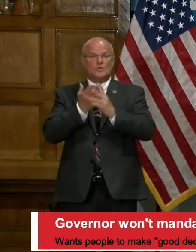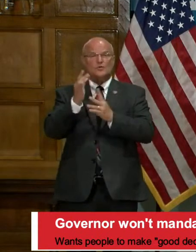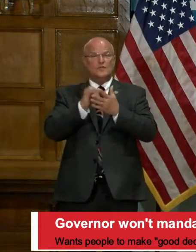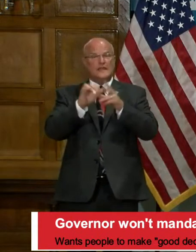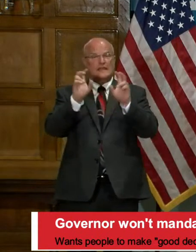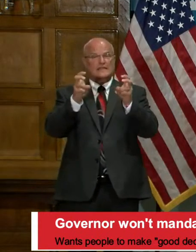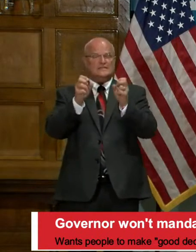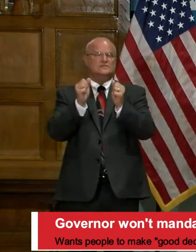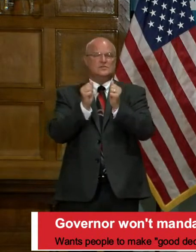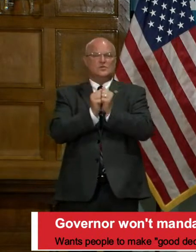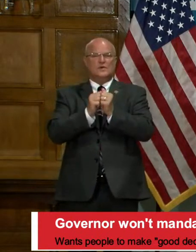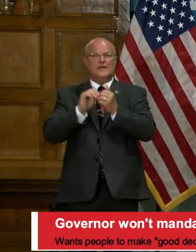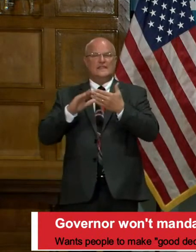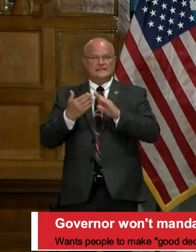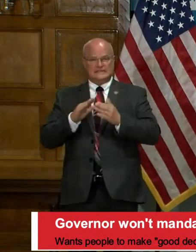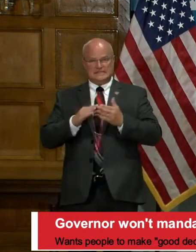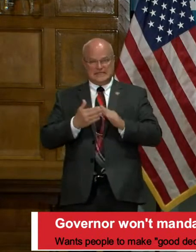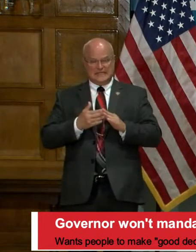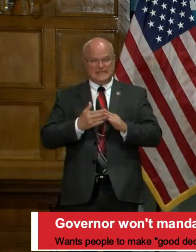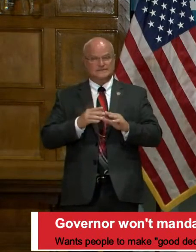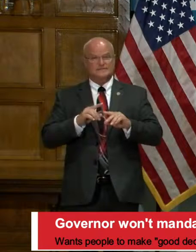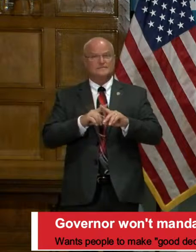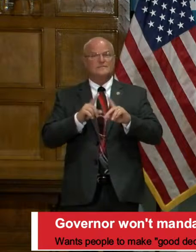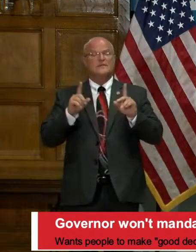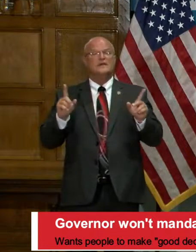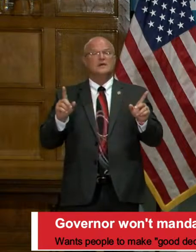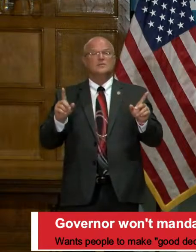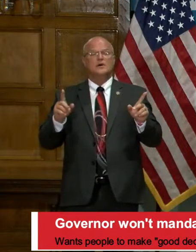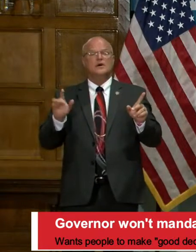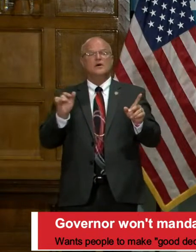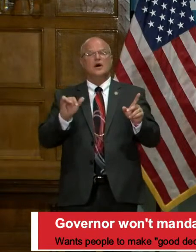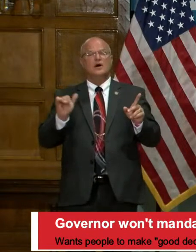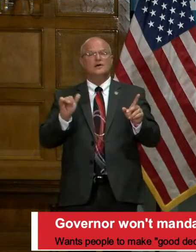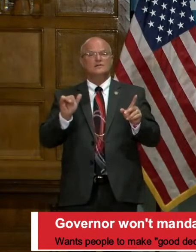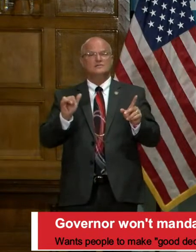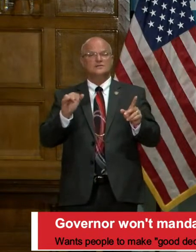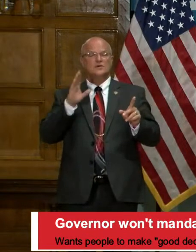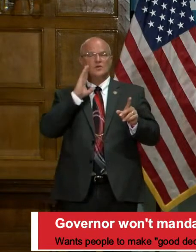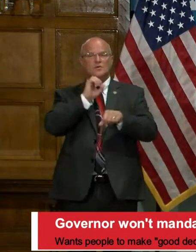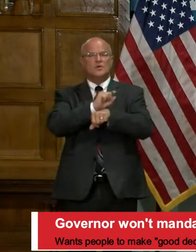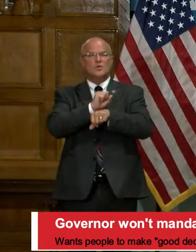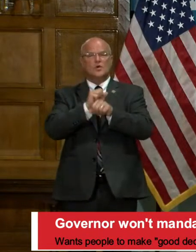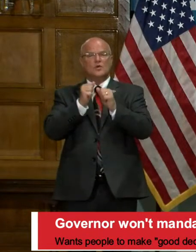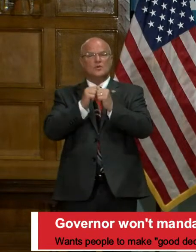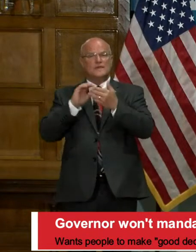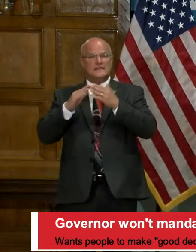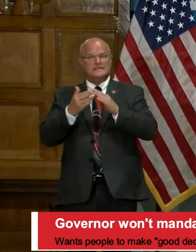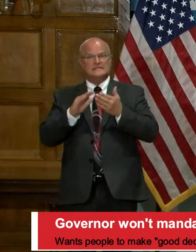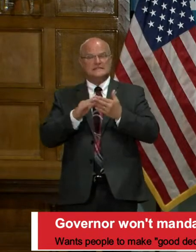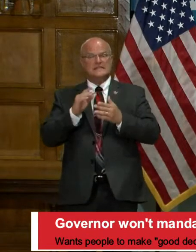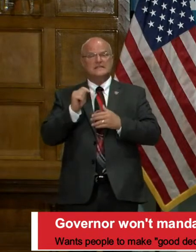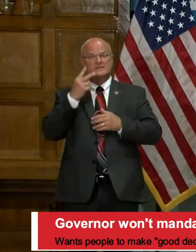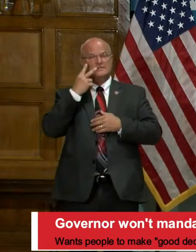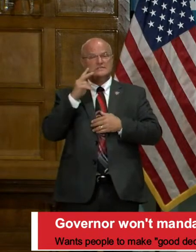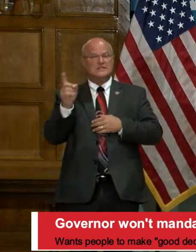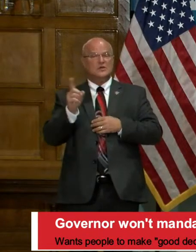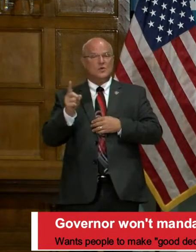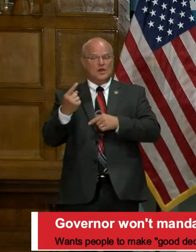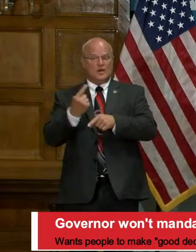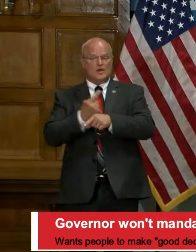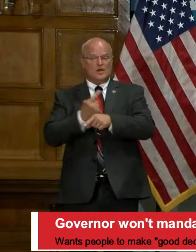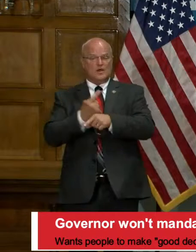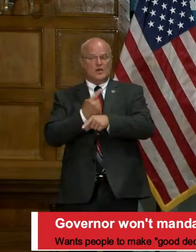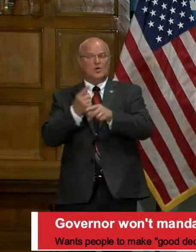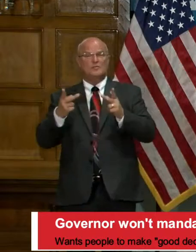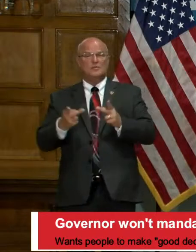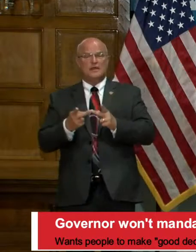that issue with the city, but we'll also be working with the city to see where an